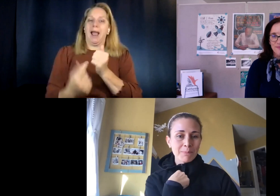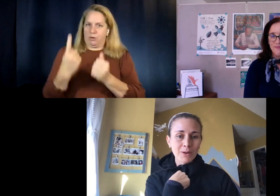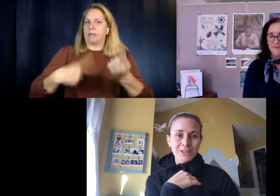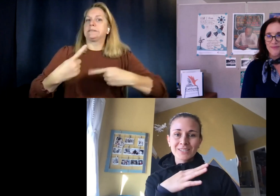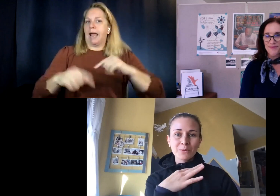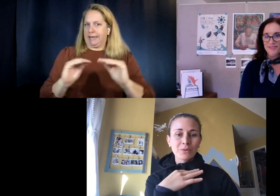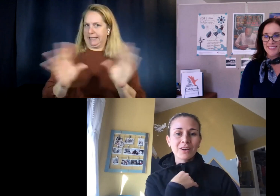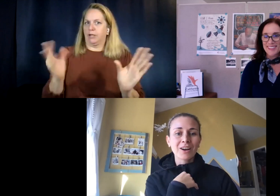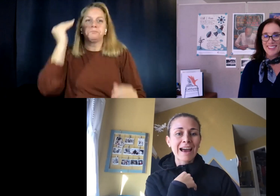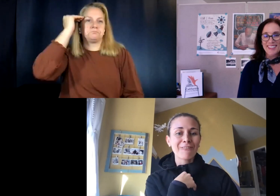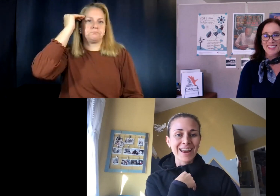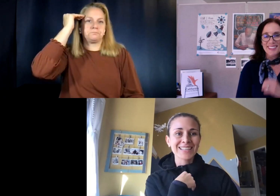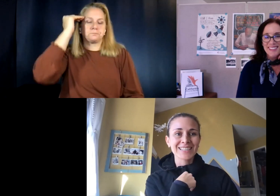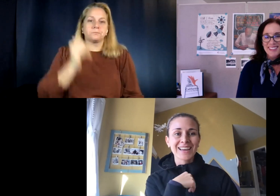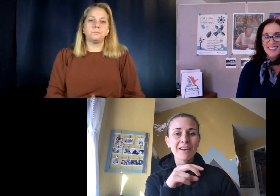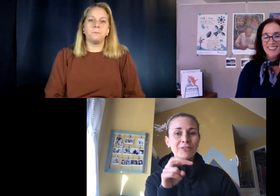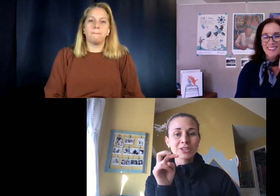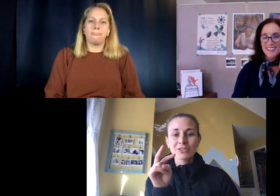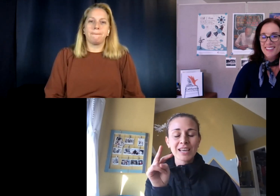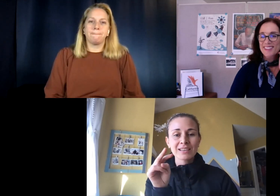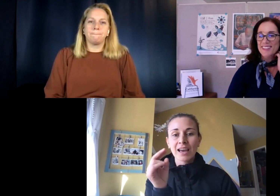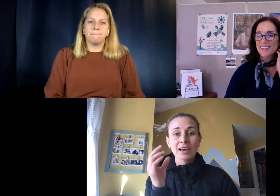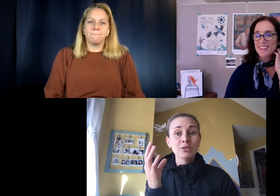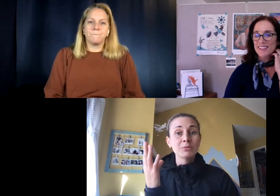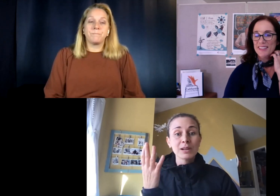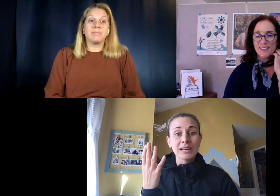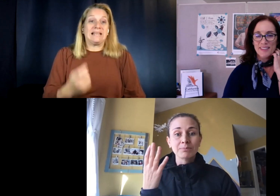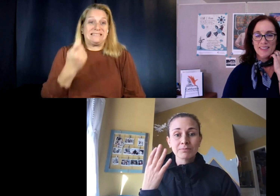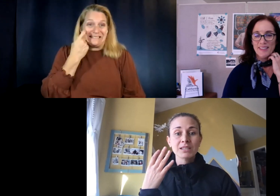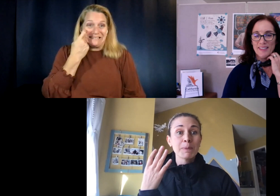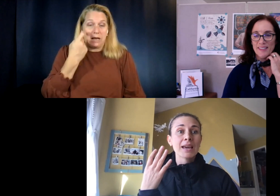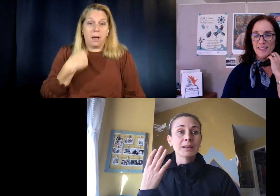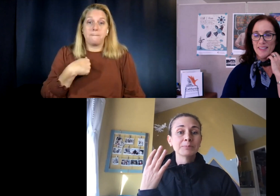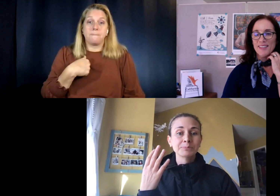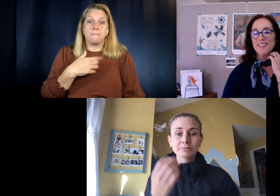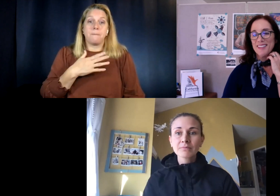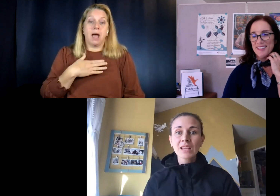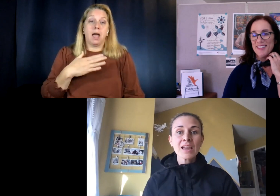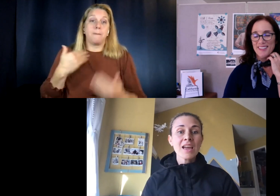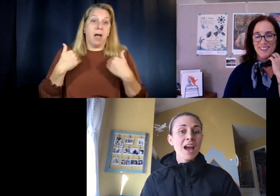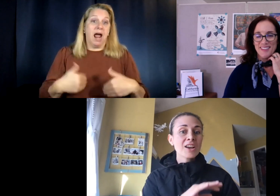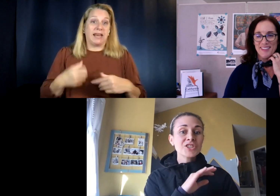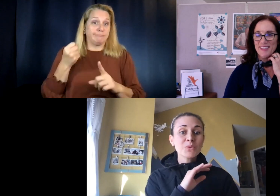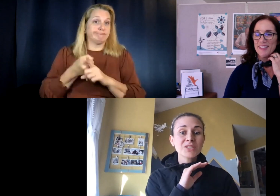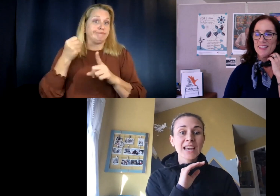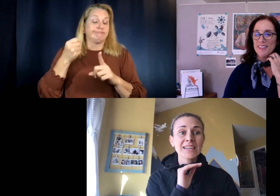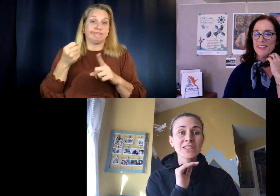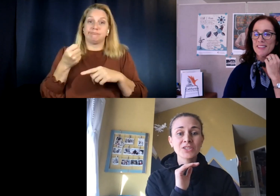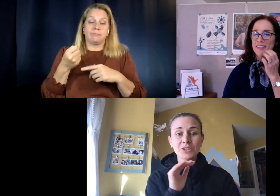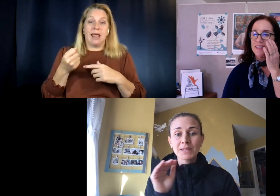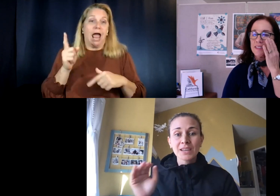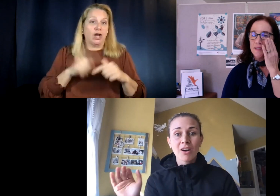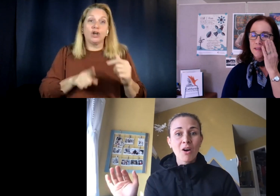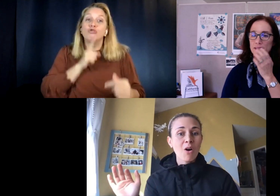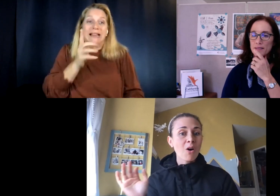my voice got affected, and for 2 days, I couldn't really speak. And she was signing